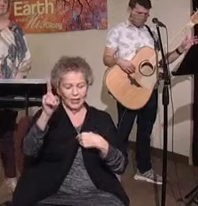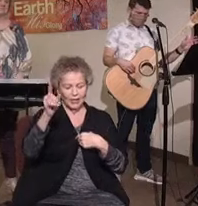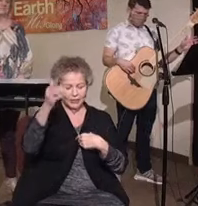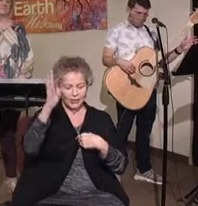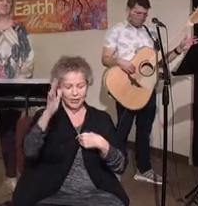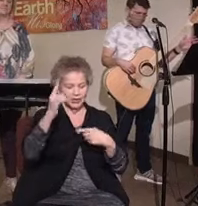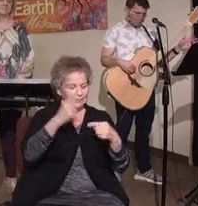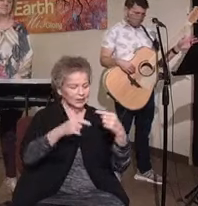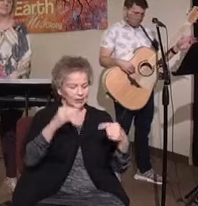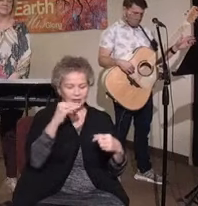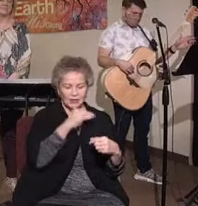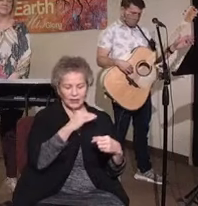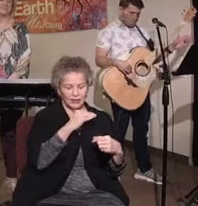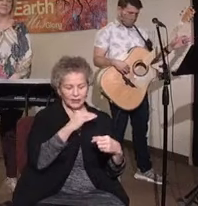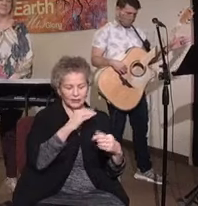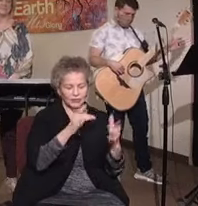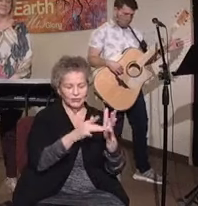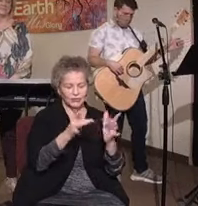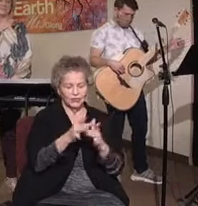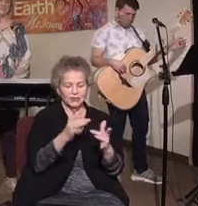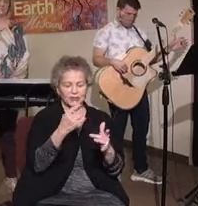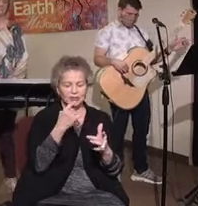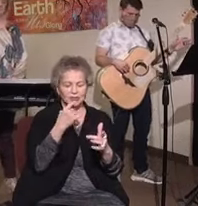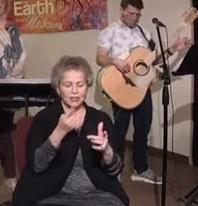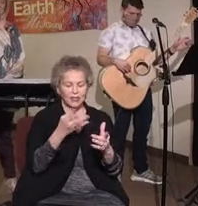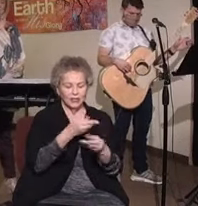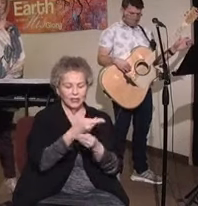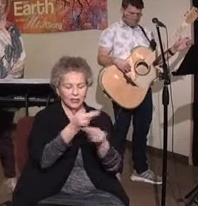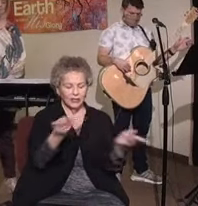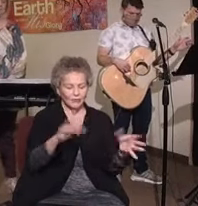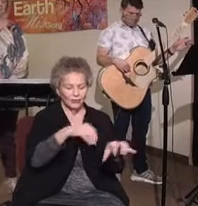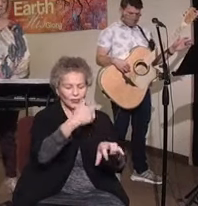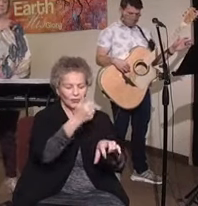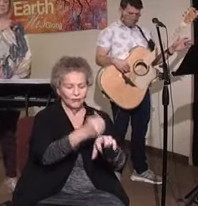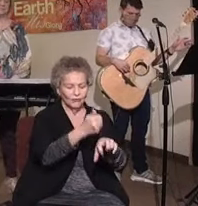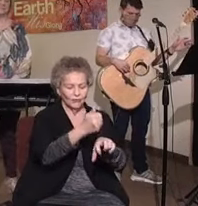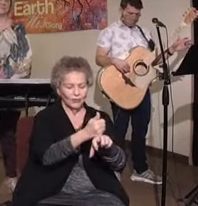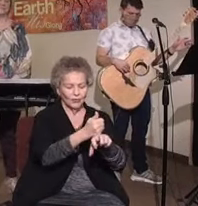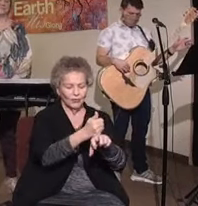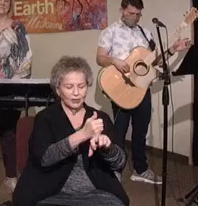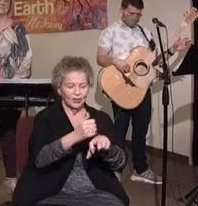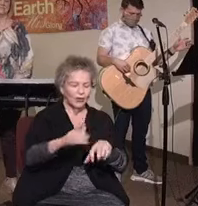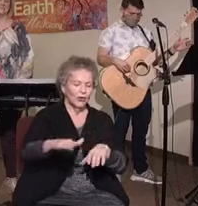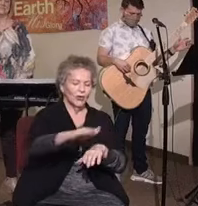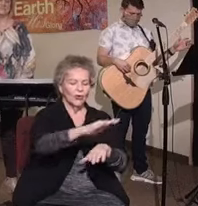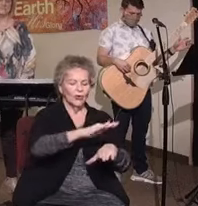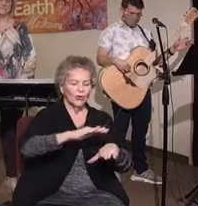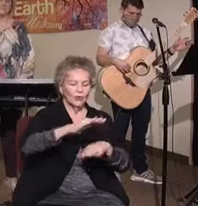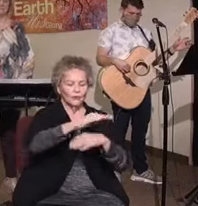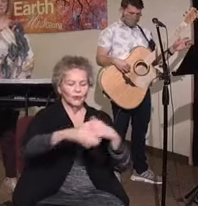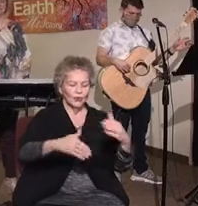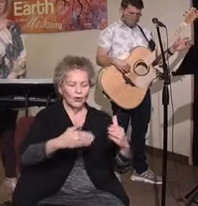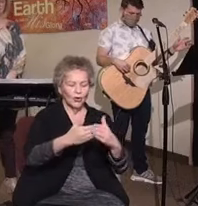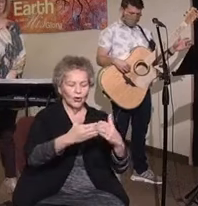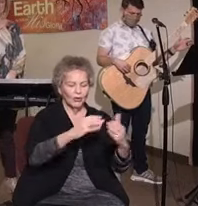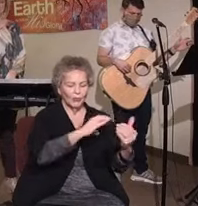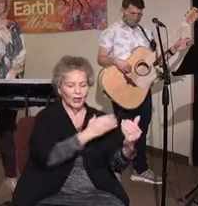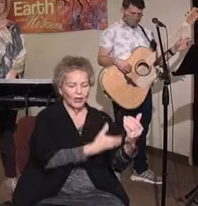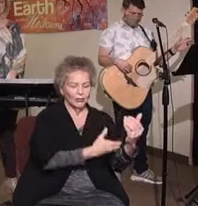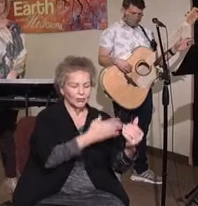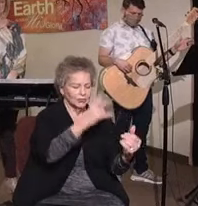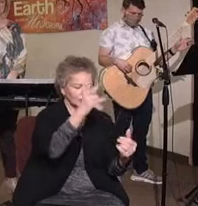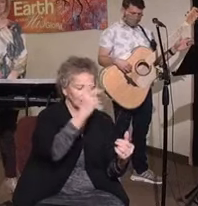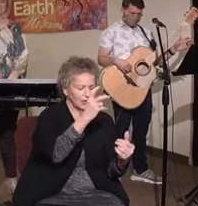lie. Jesus said, I give you authority over all the power of Satan. Jesus